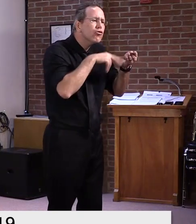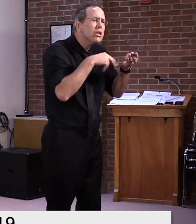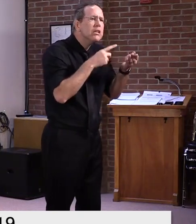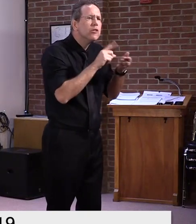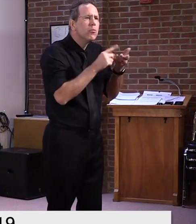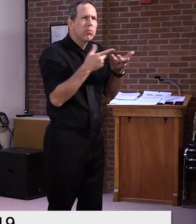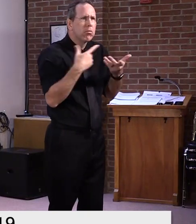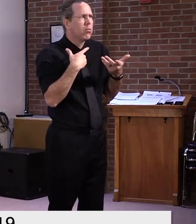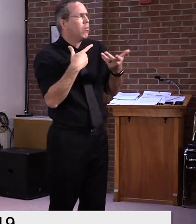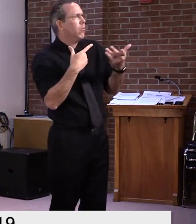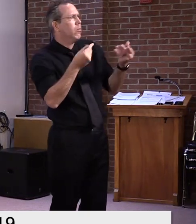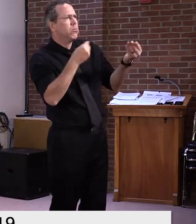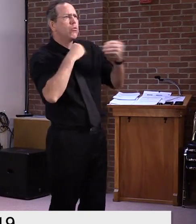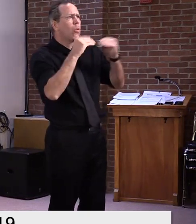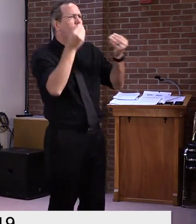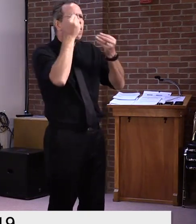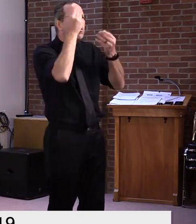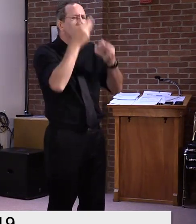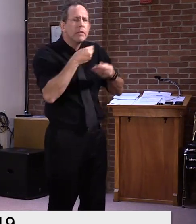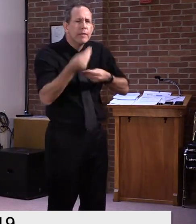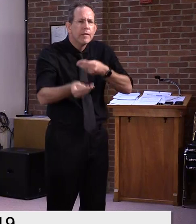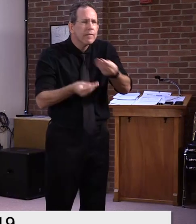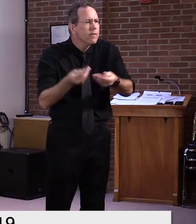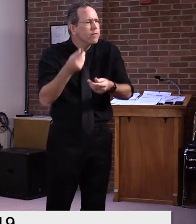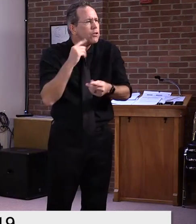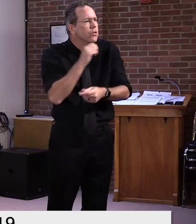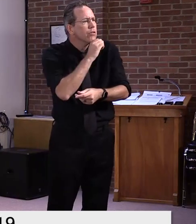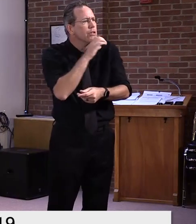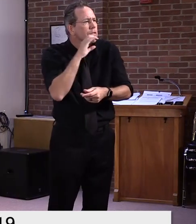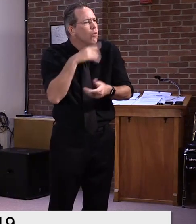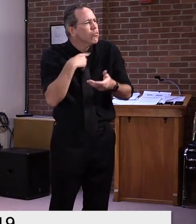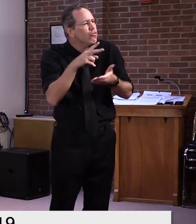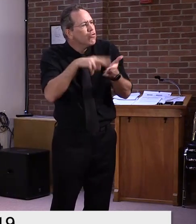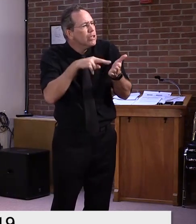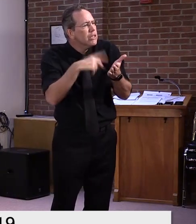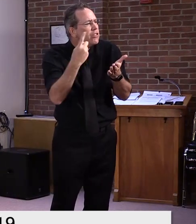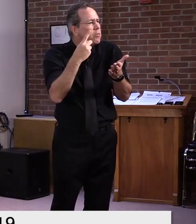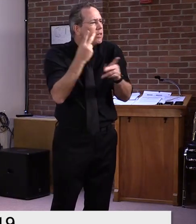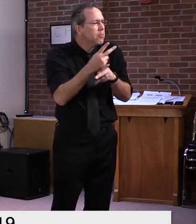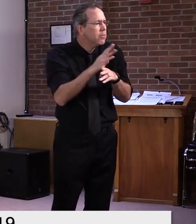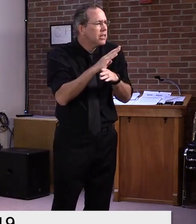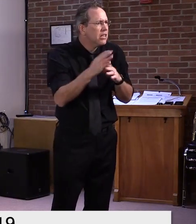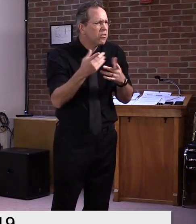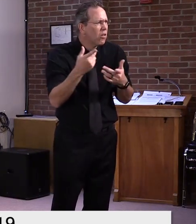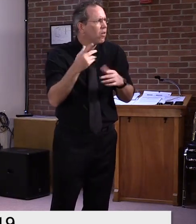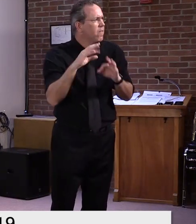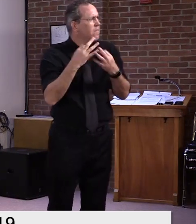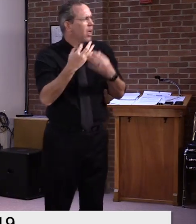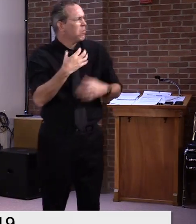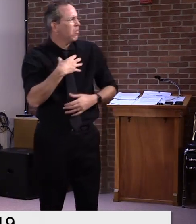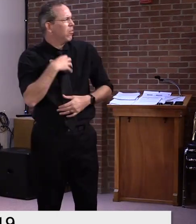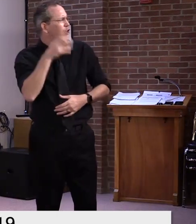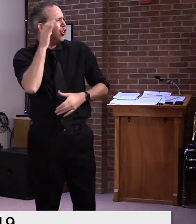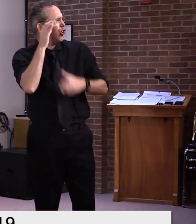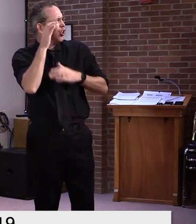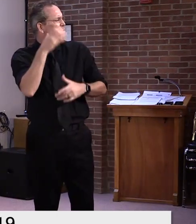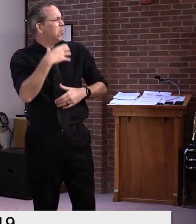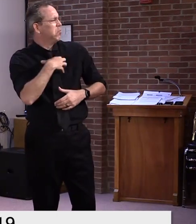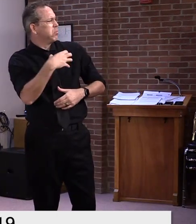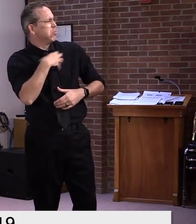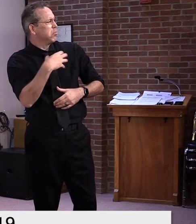know, emotionally abusive. Is that a policy that nursing homes can put in, or is that a policy that the state has